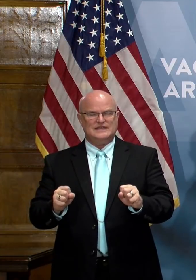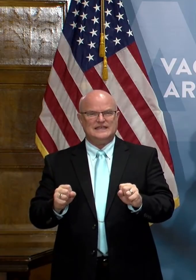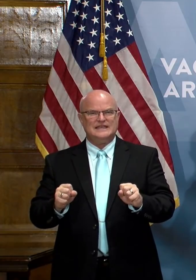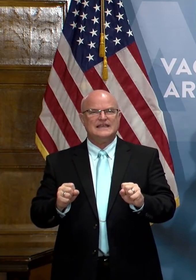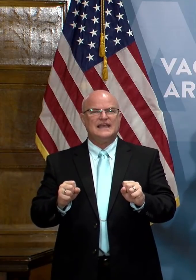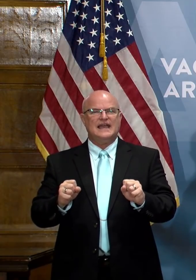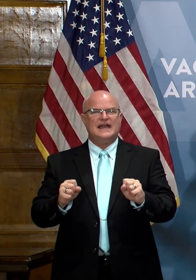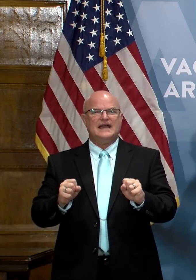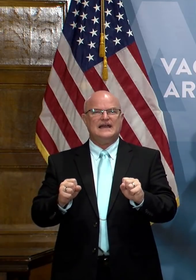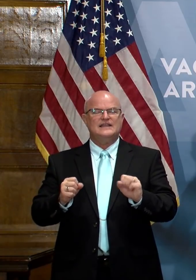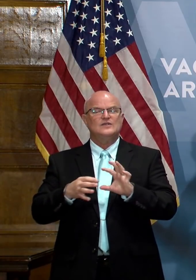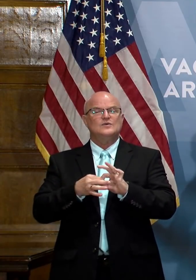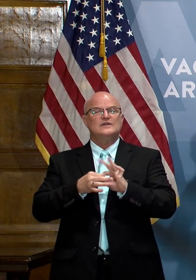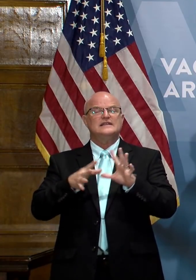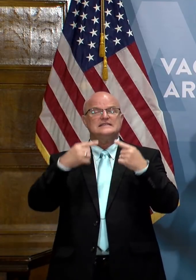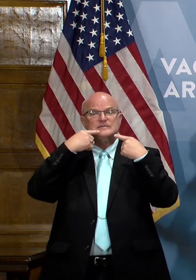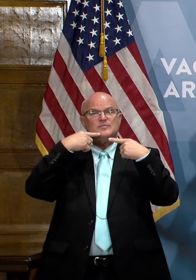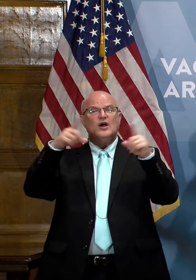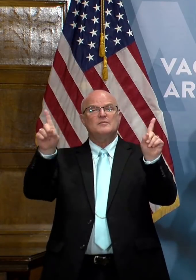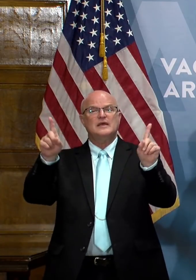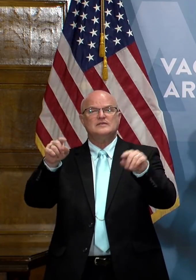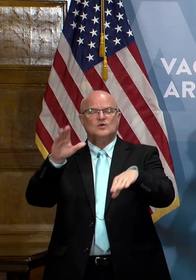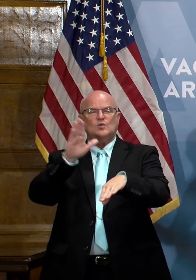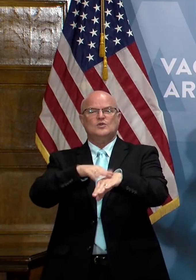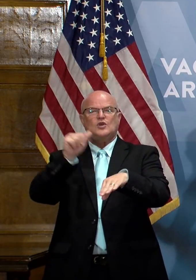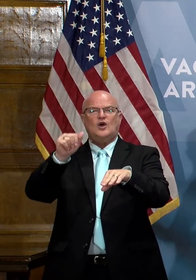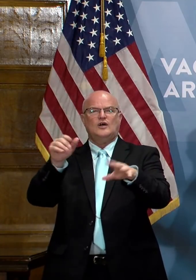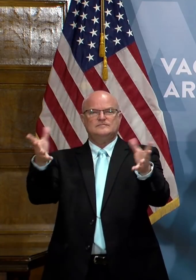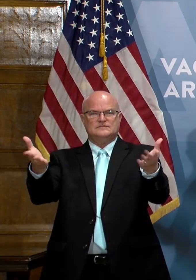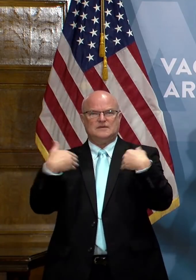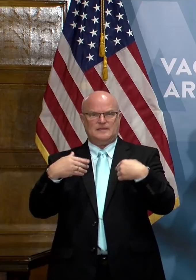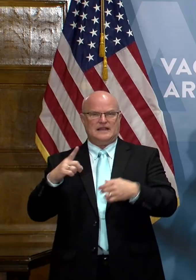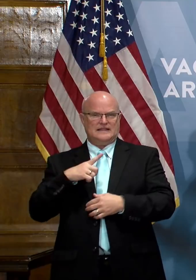release the proclamation that would actually call them into session.